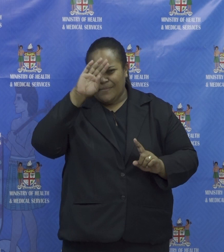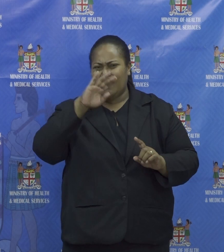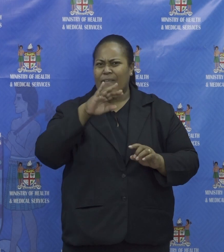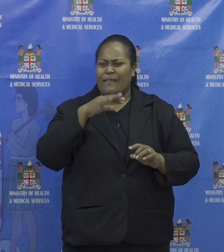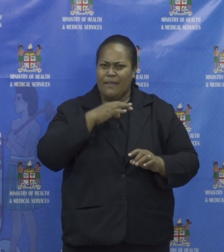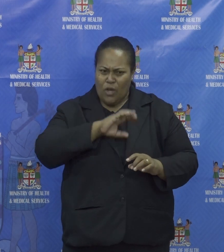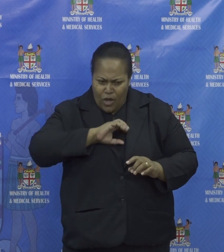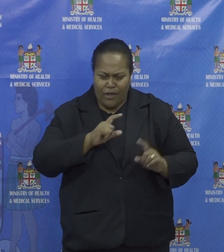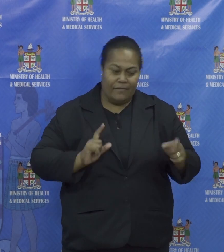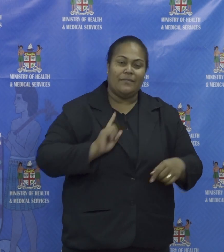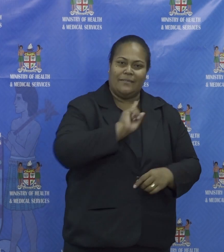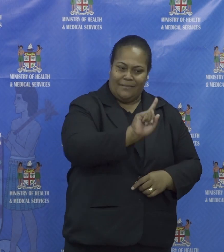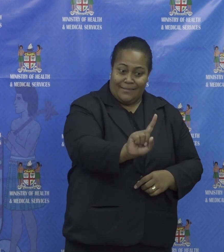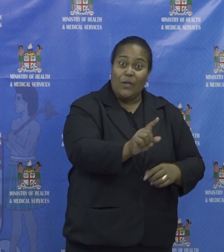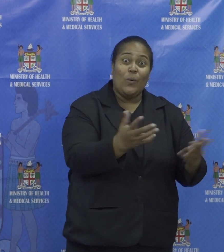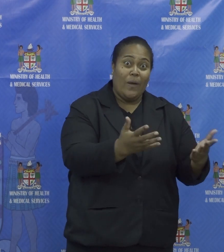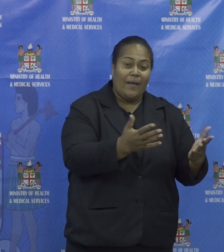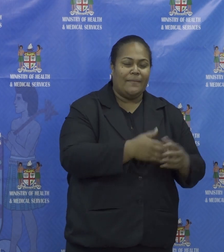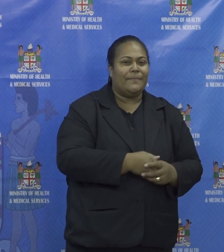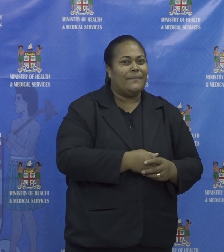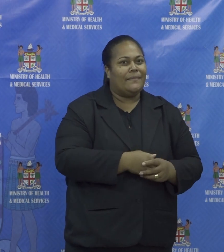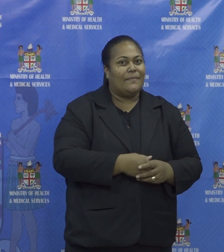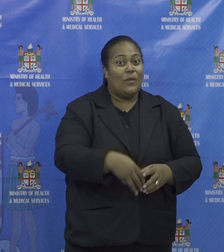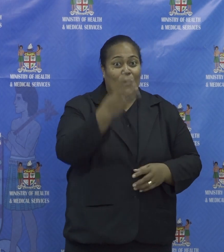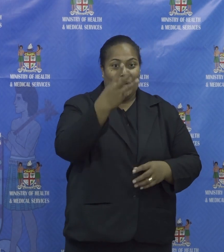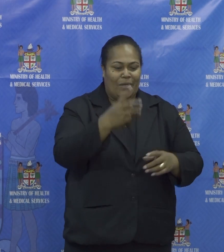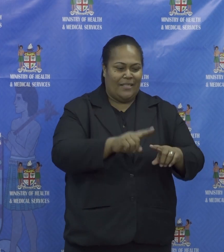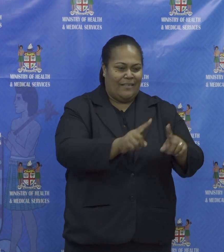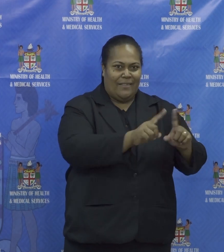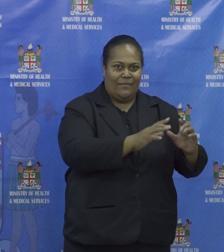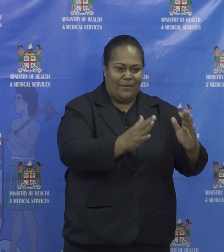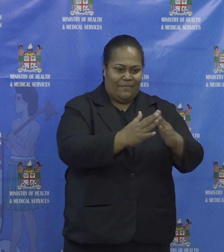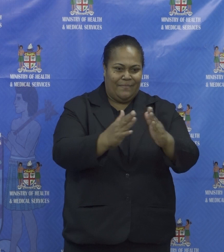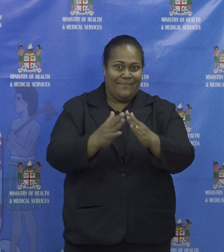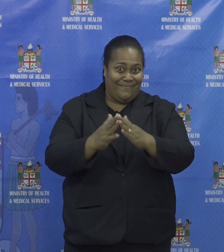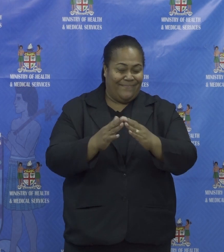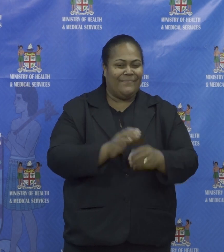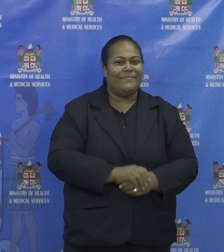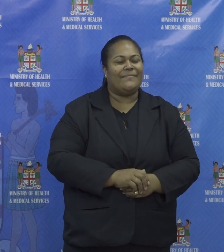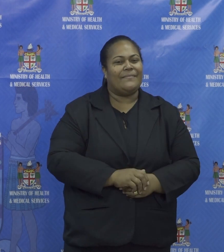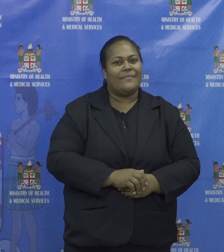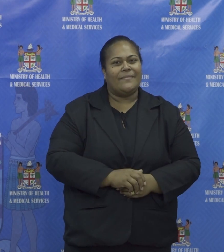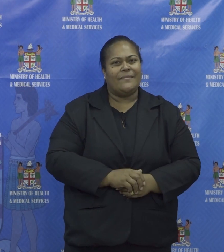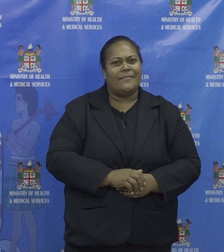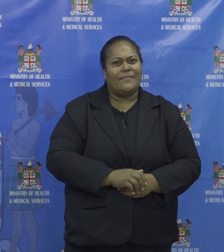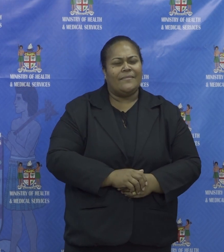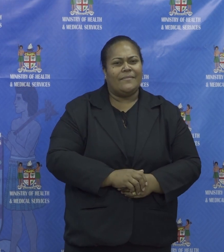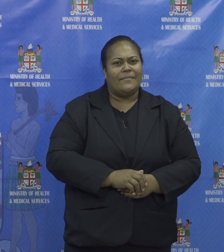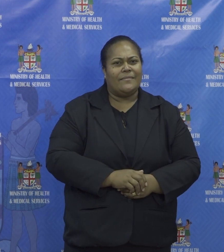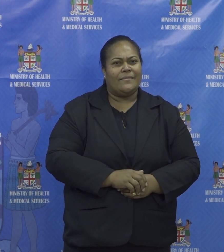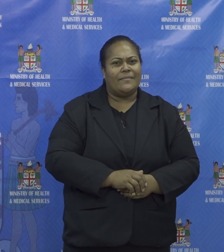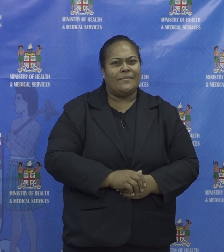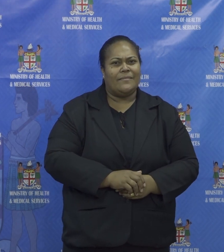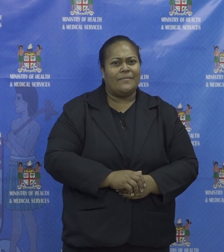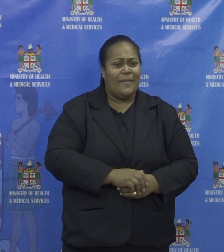services will be provided from 3 sites: the Sharada Medical Clinic in the middle